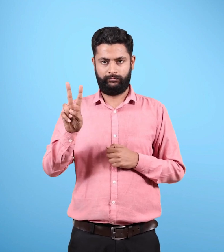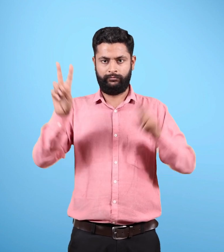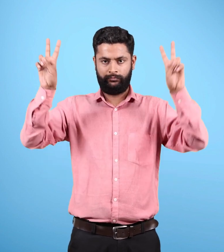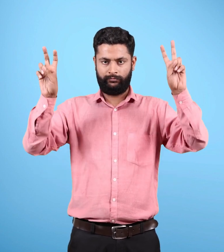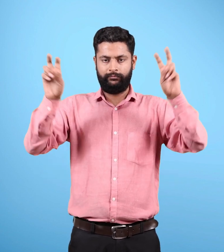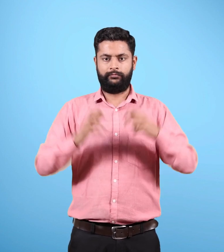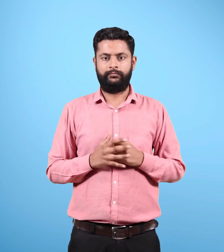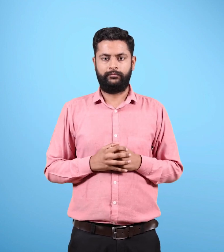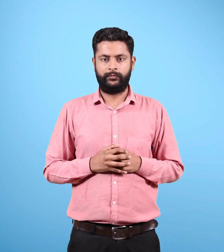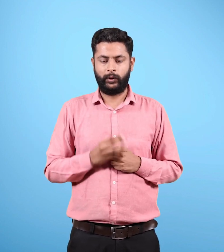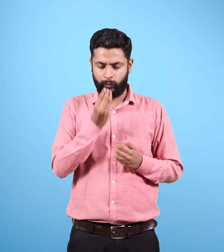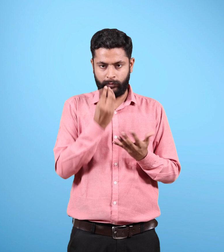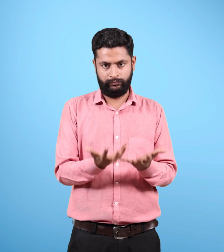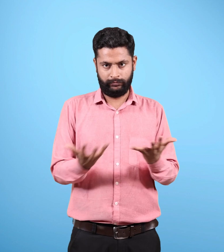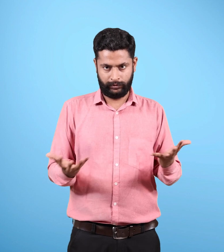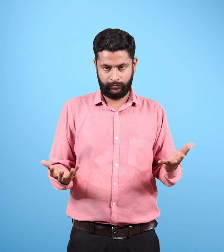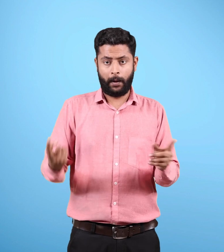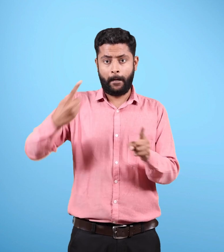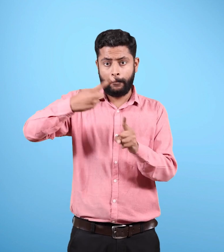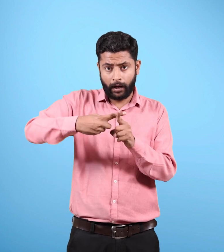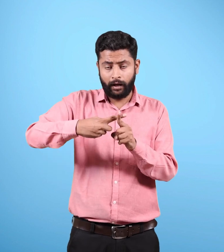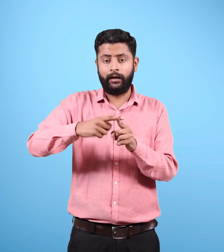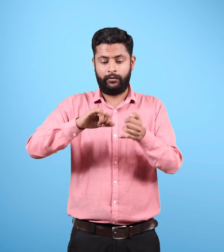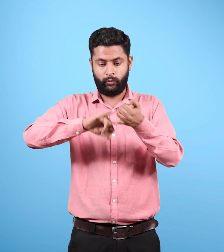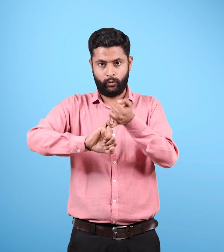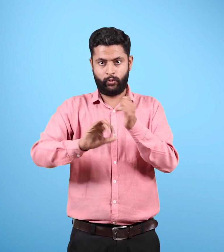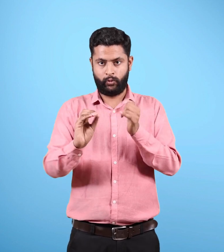1.2 Food Materials and Sources.